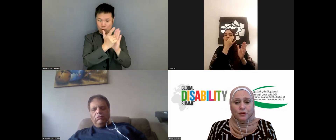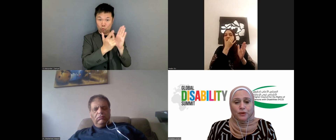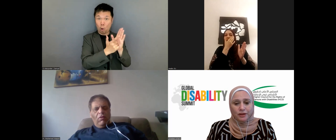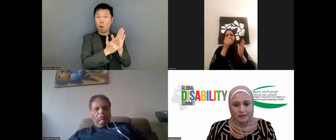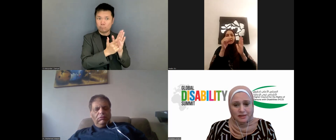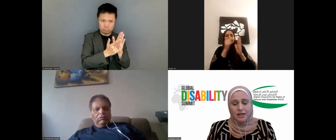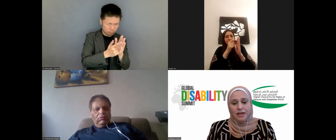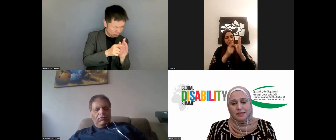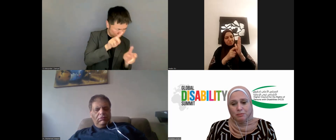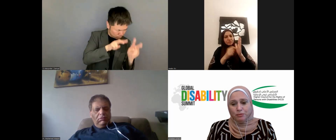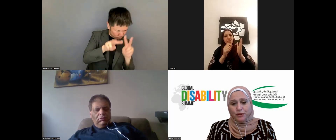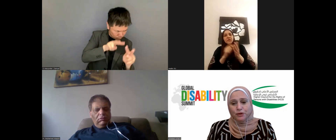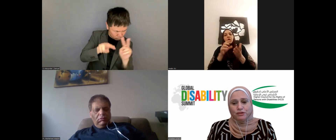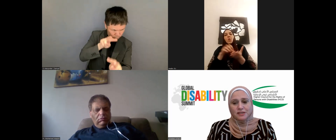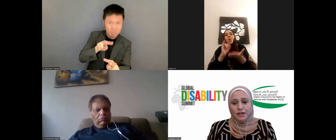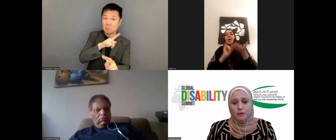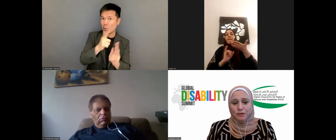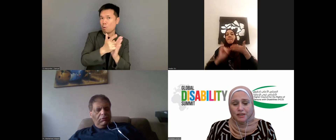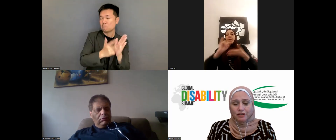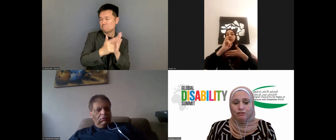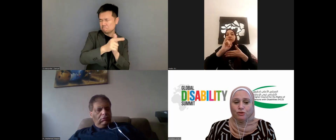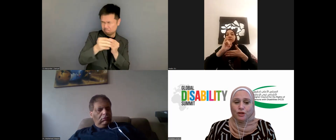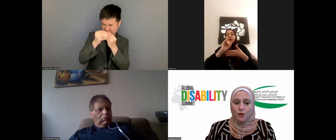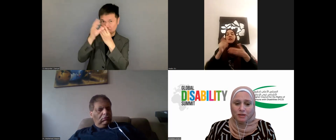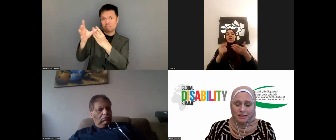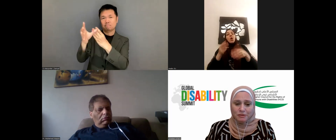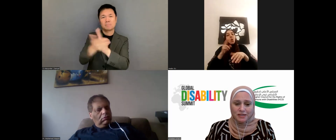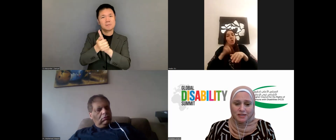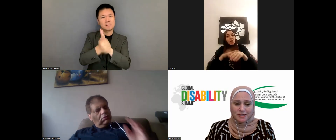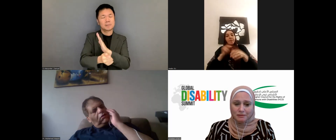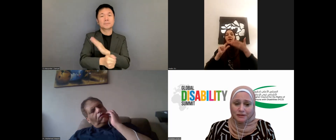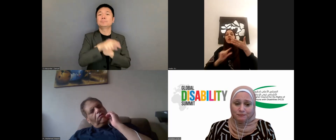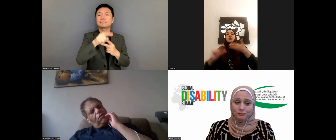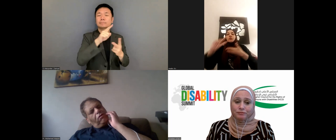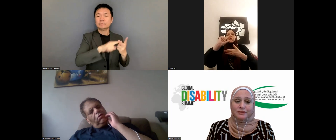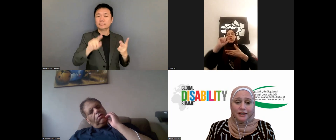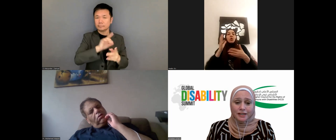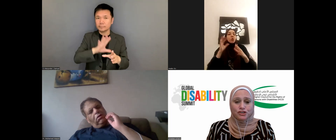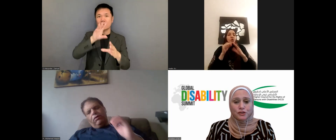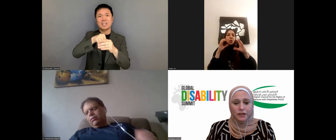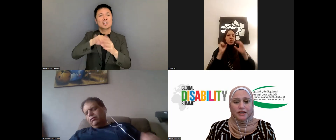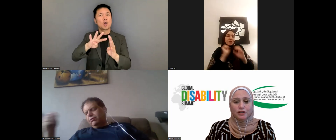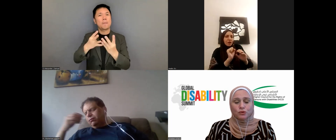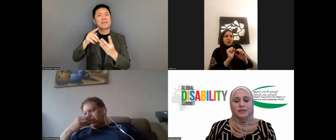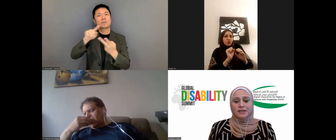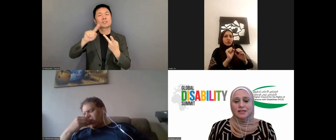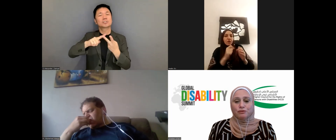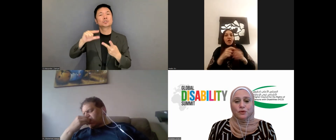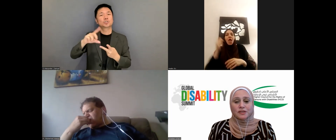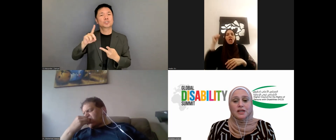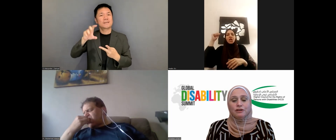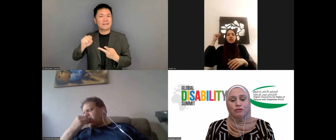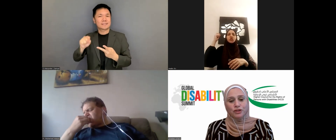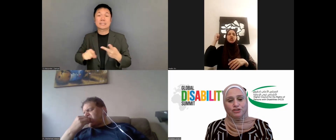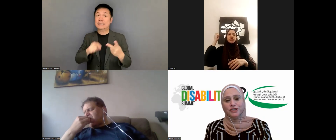and bioethics. He is a member of the steering committee for the Global Disability Summit, in addition to leading Jordan Task